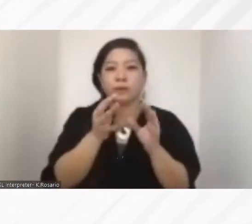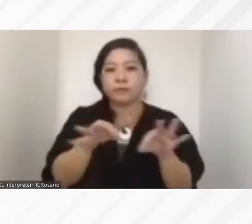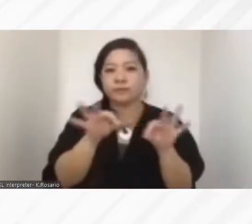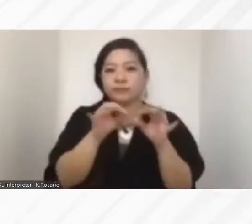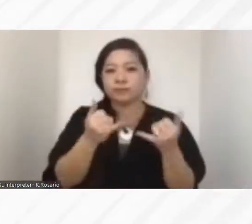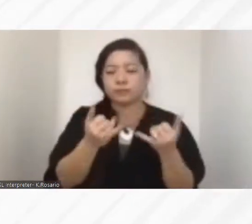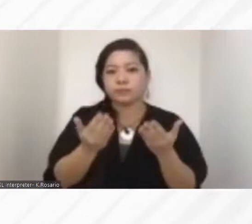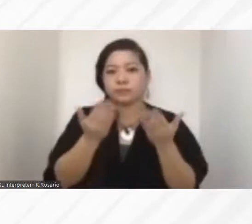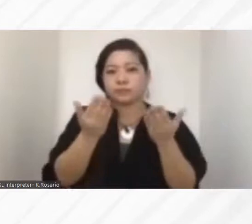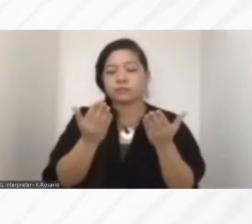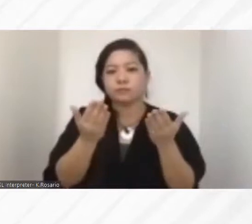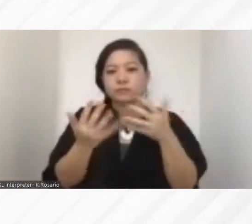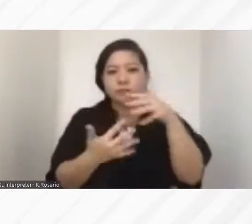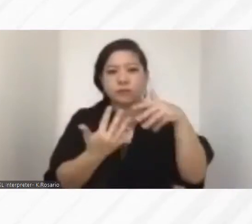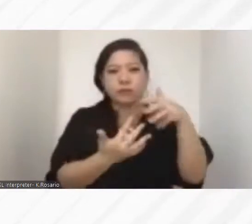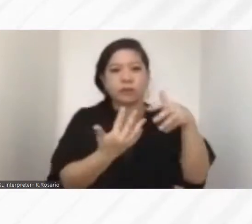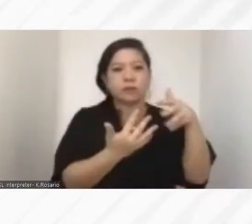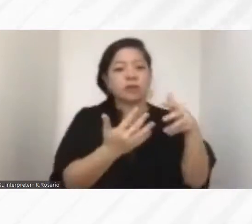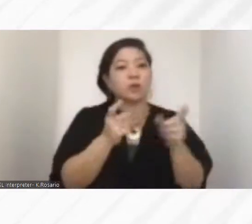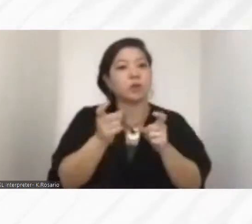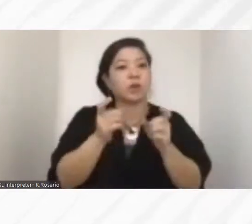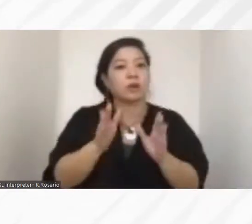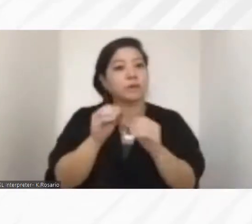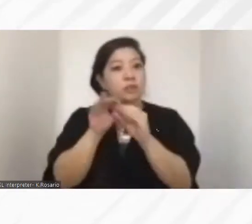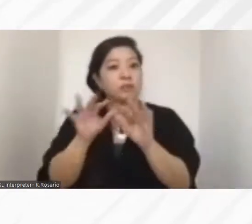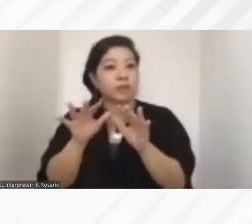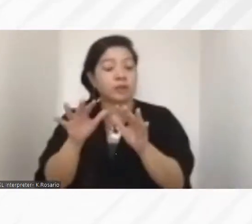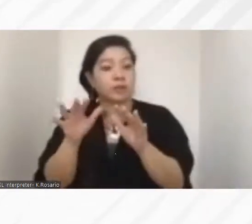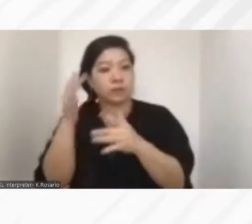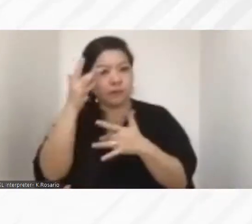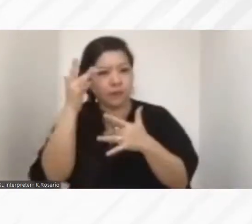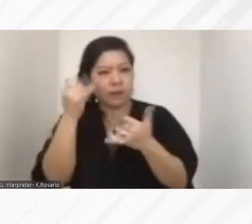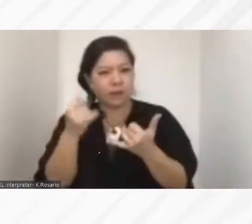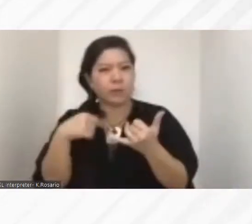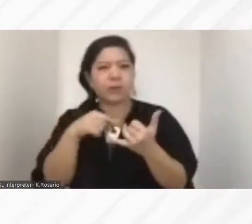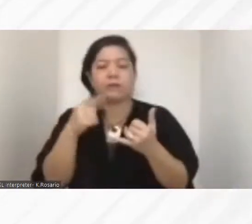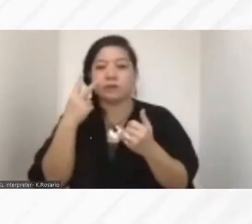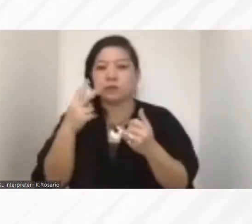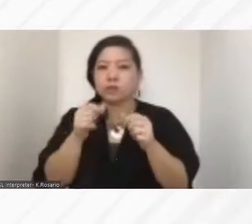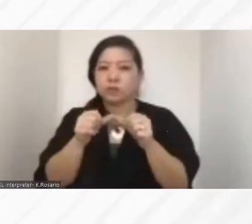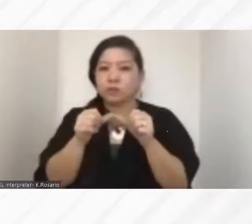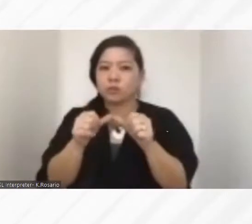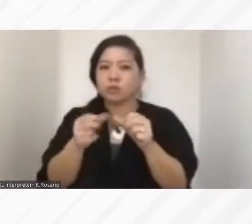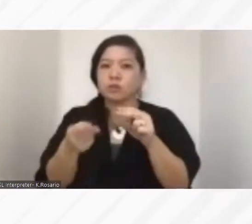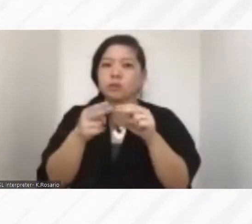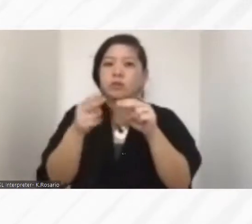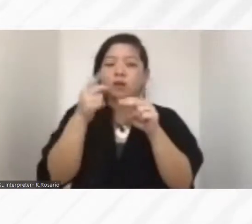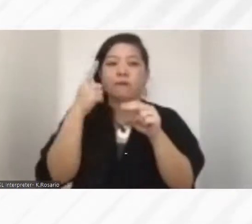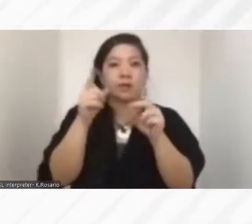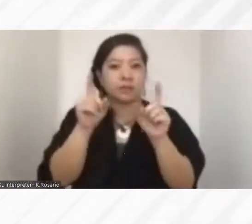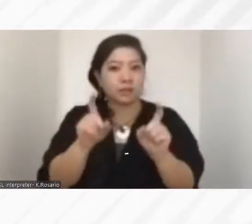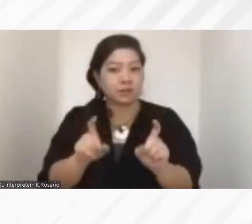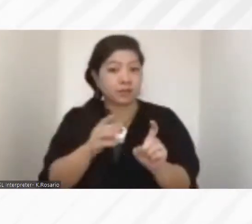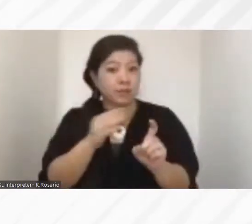providing intervention to contain and control the spread of the virus. And we have seen continued increase in requests for testing and